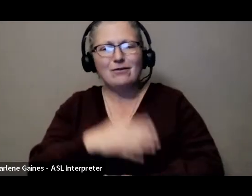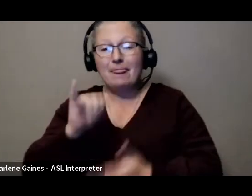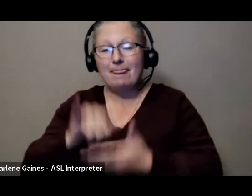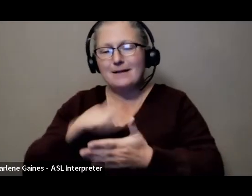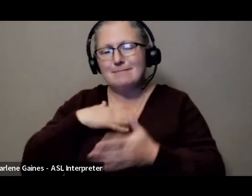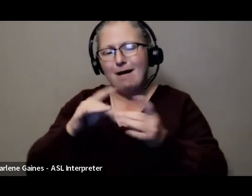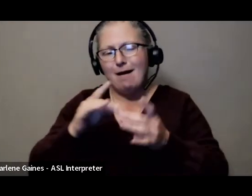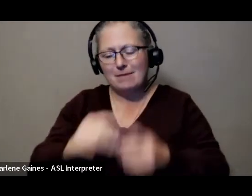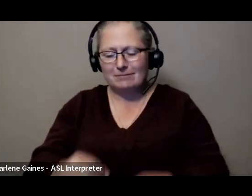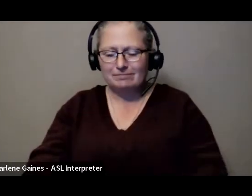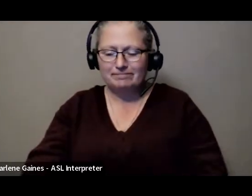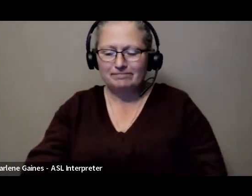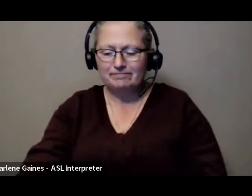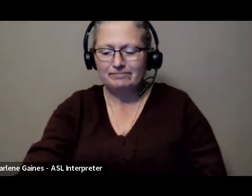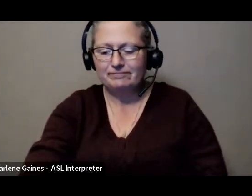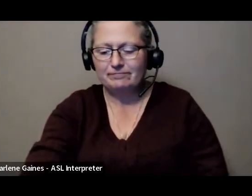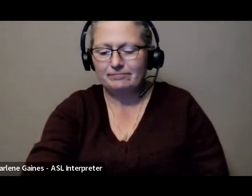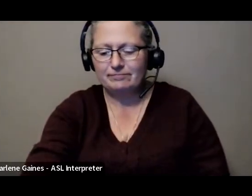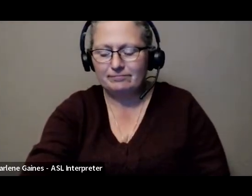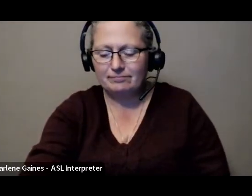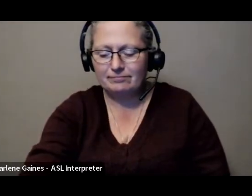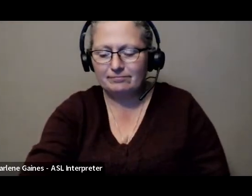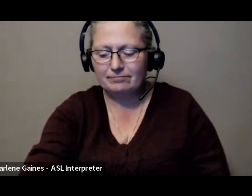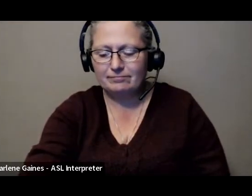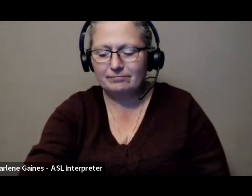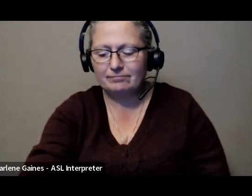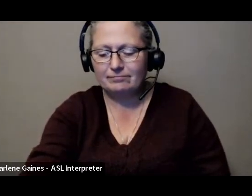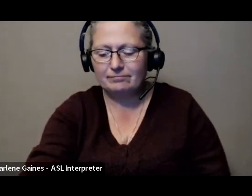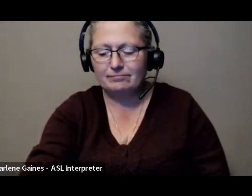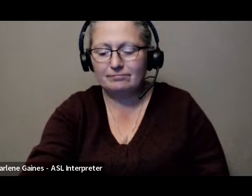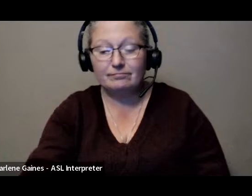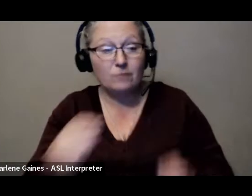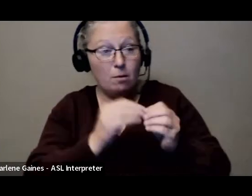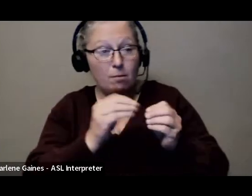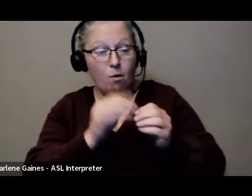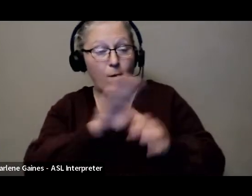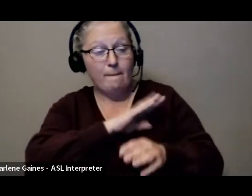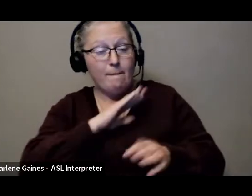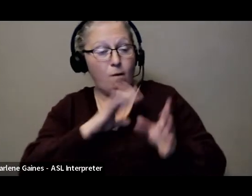comments. Are any board comments?